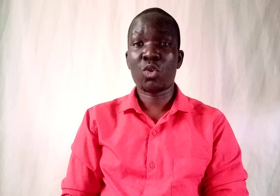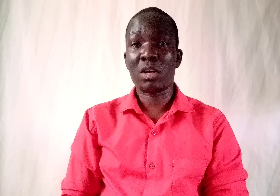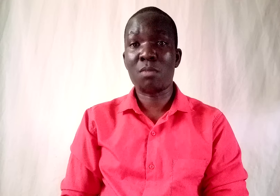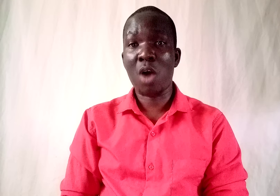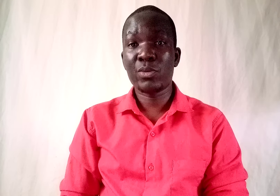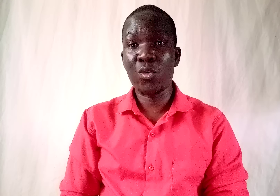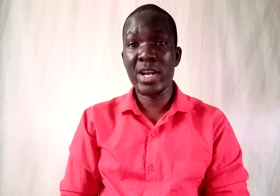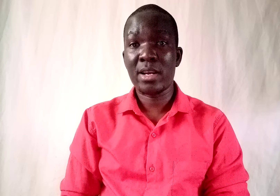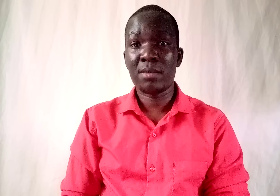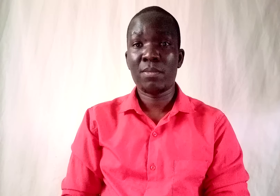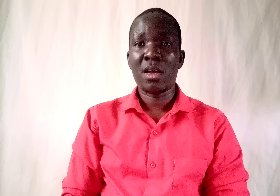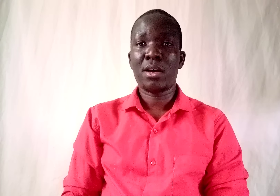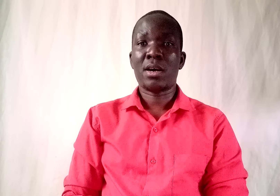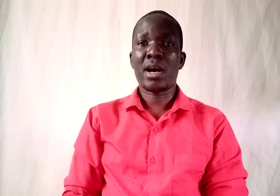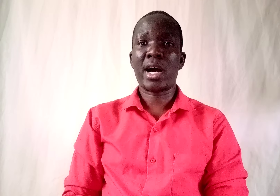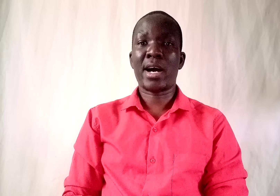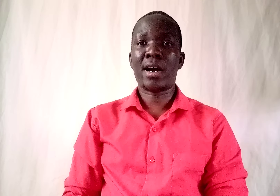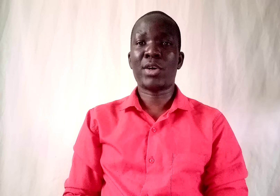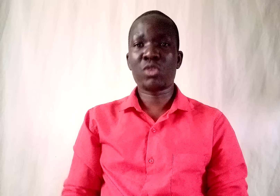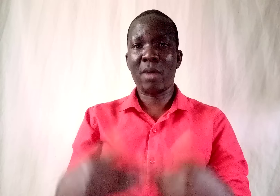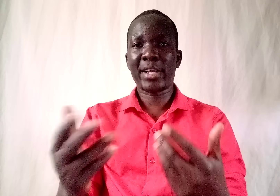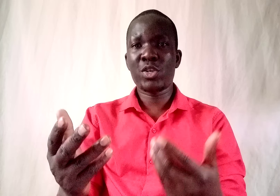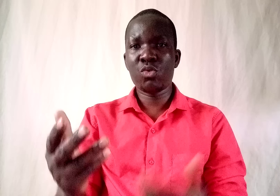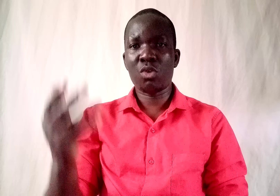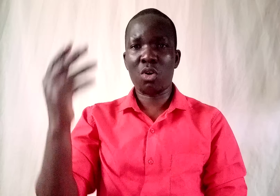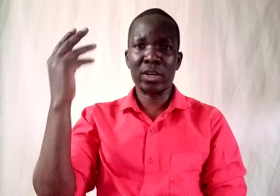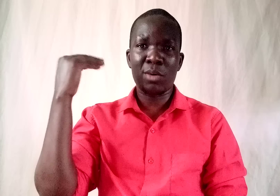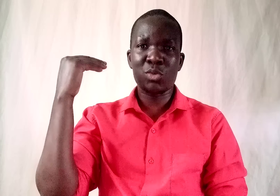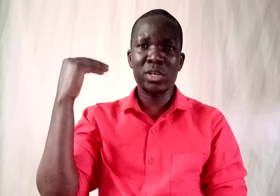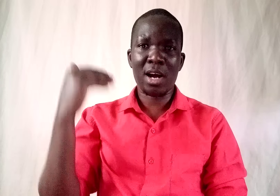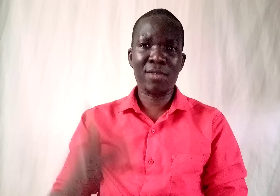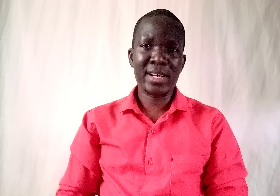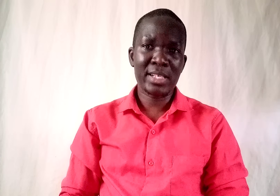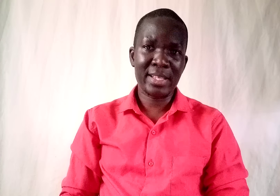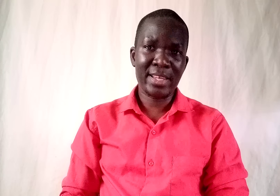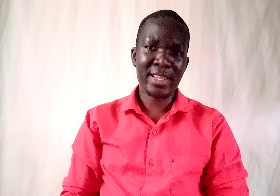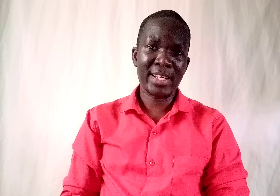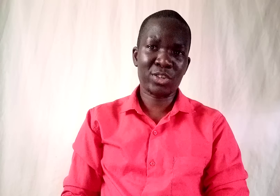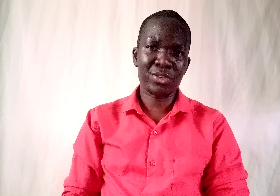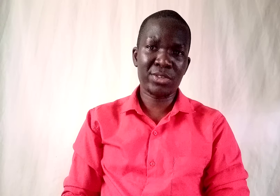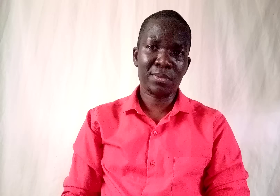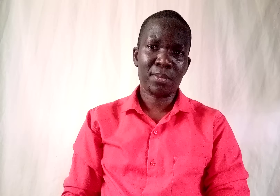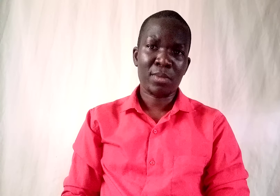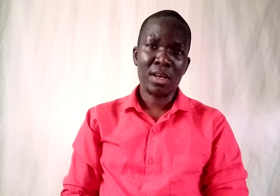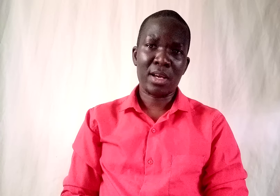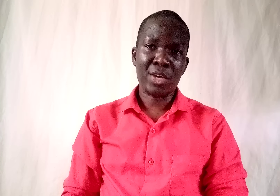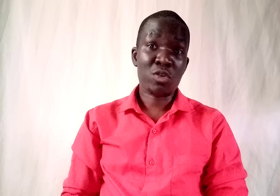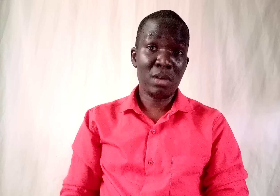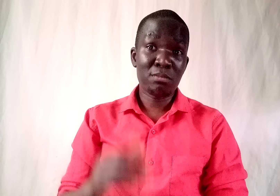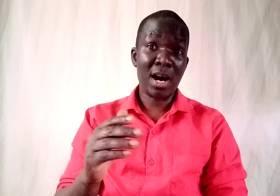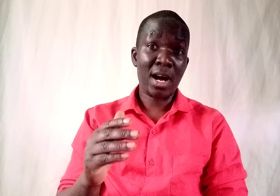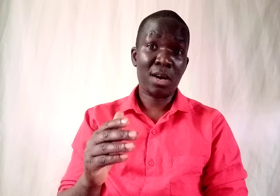all about food. I want to remind you on what we covered in the other lessons. You remember when I